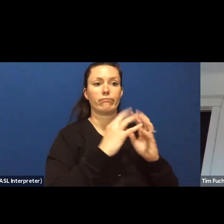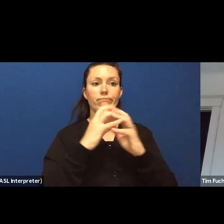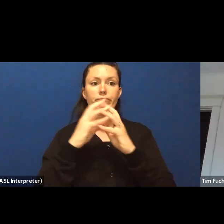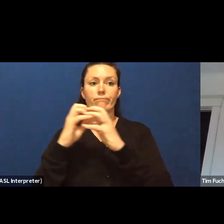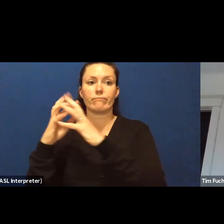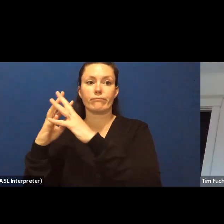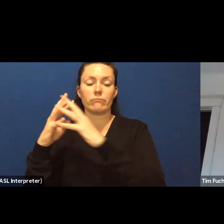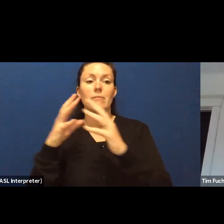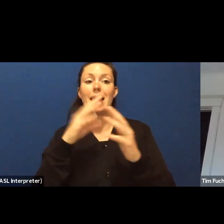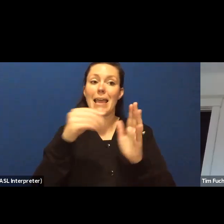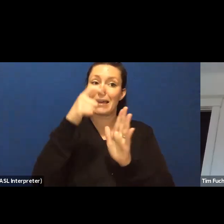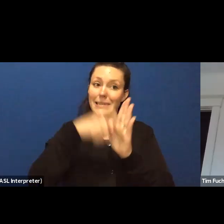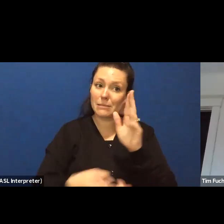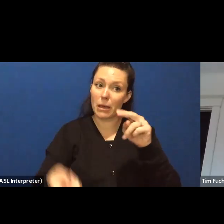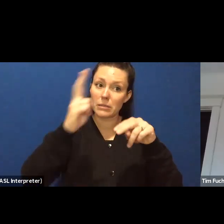that way.